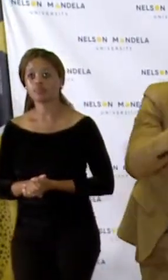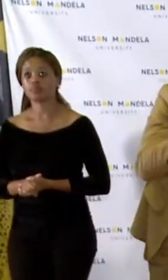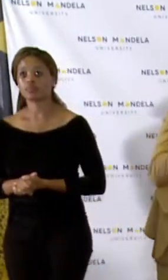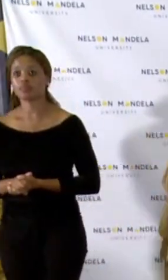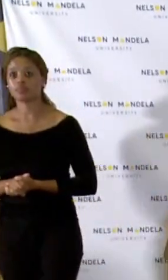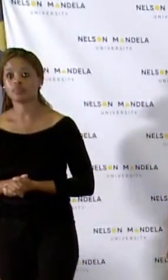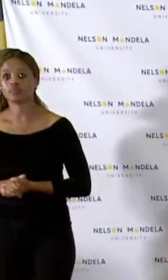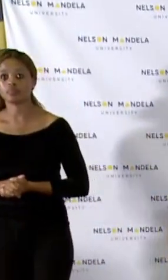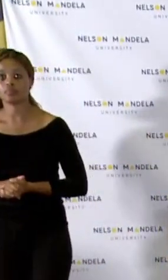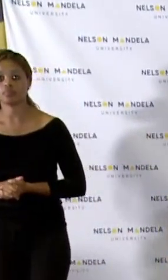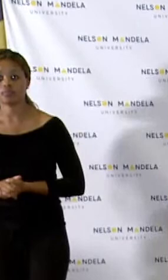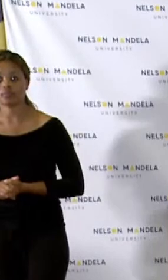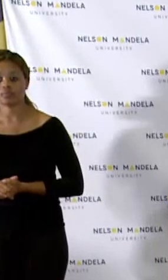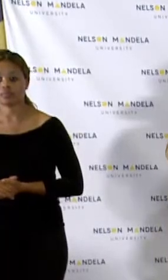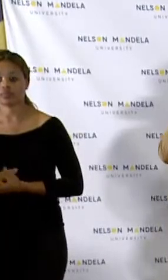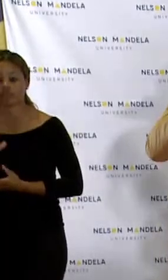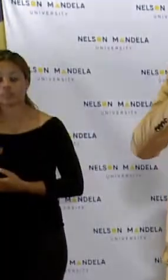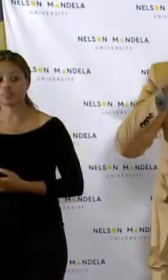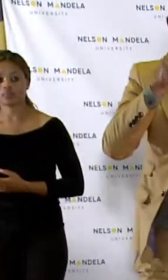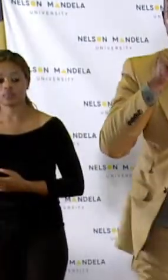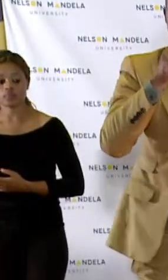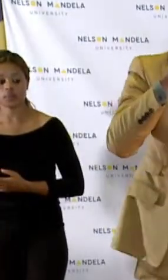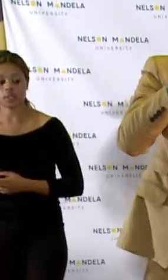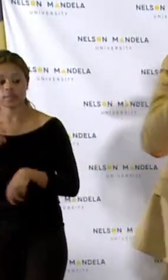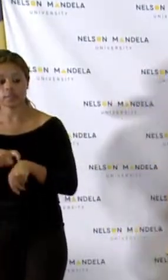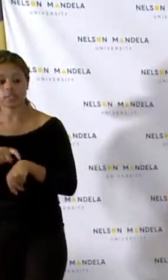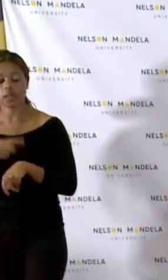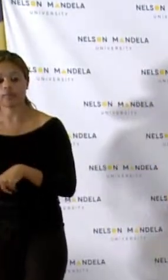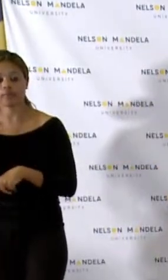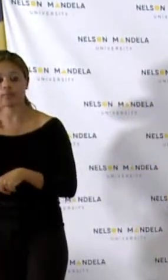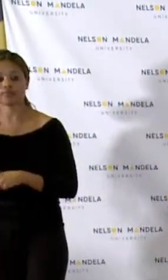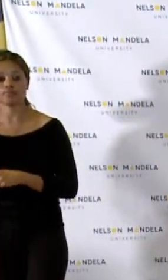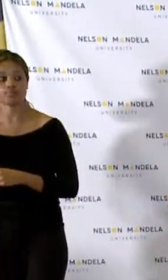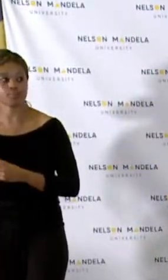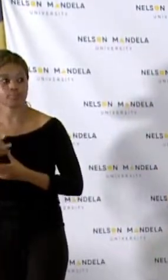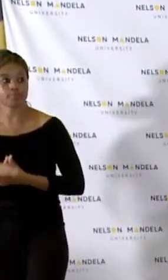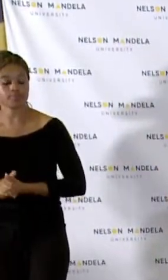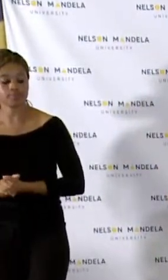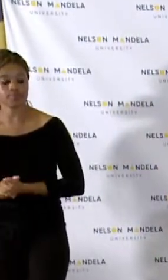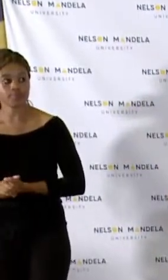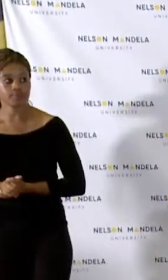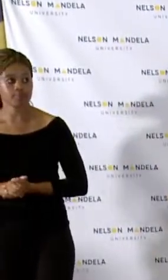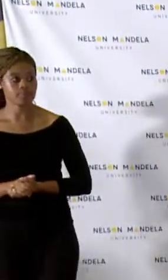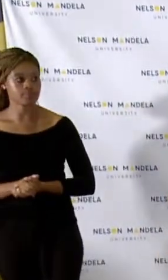So we only have time for two because I know your stomachs are telling you other things too, right?